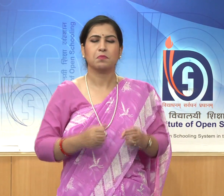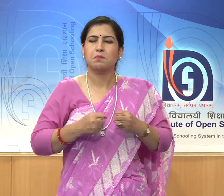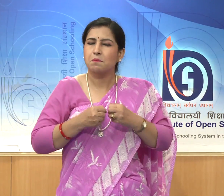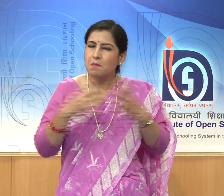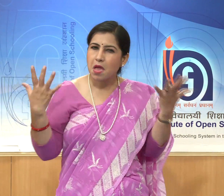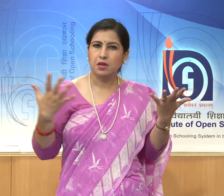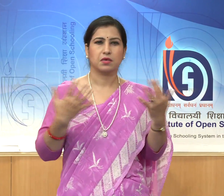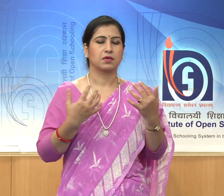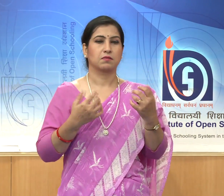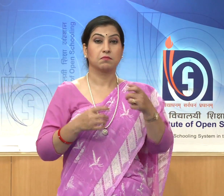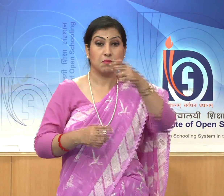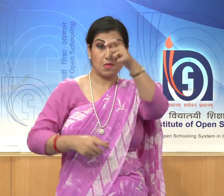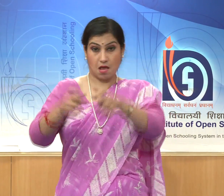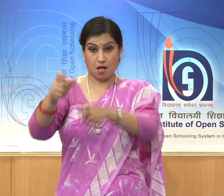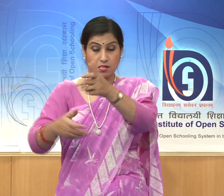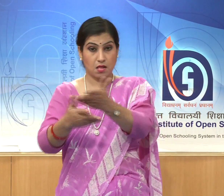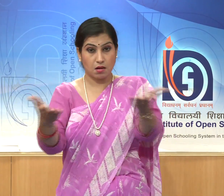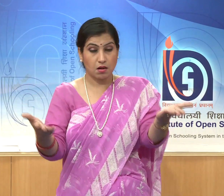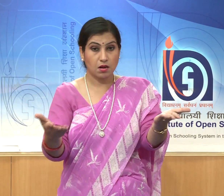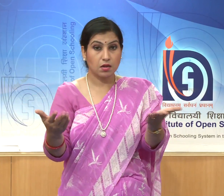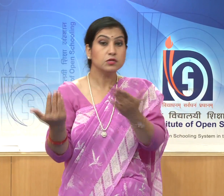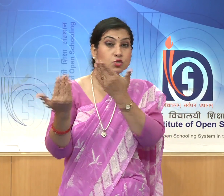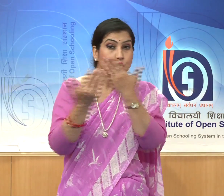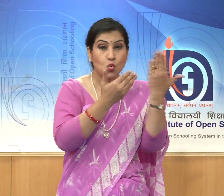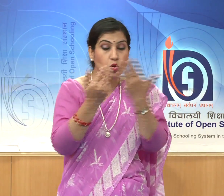many other Pahari schools